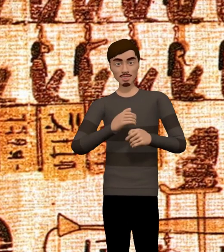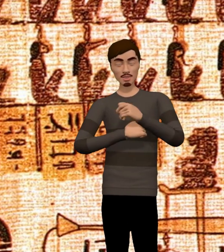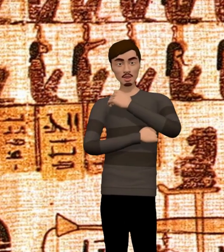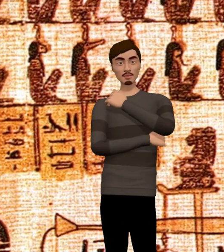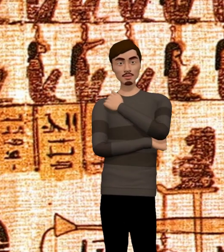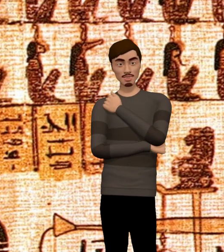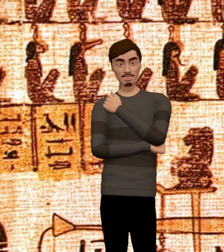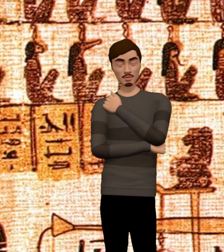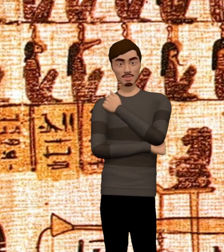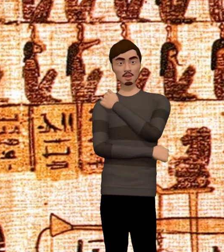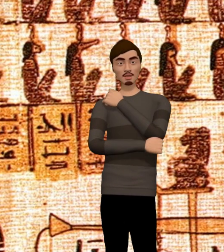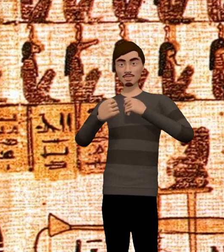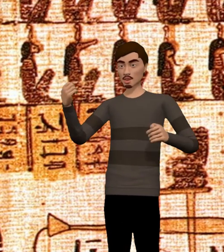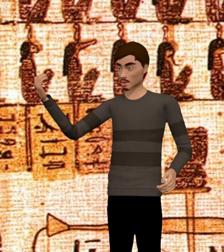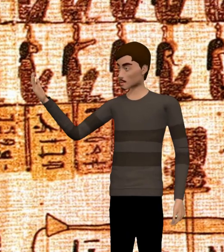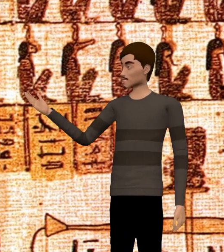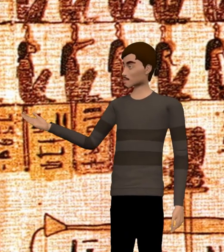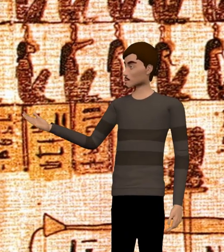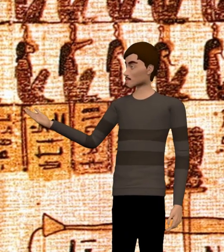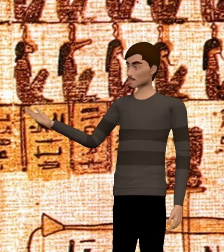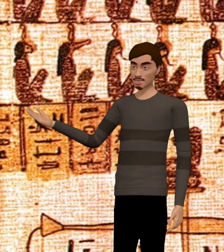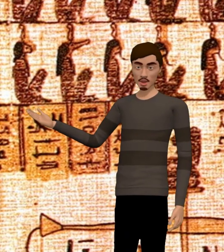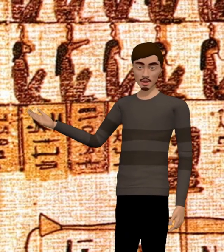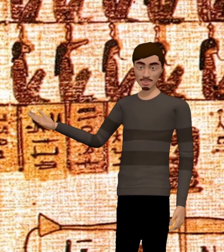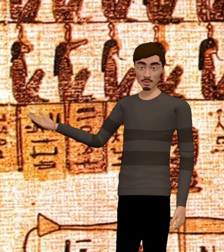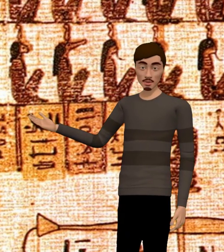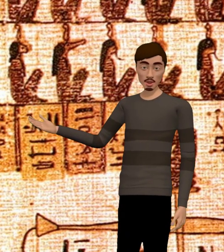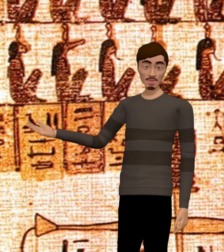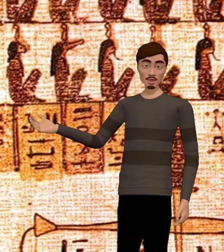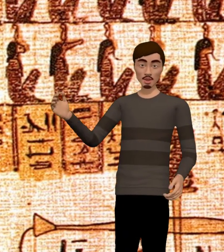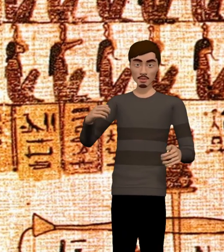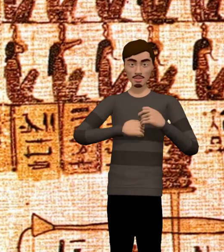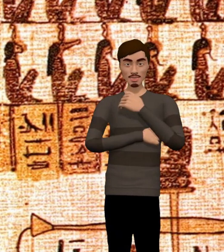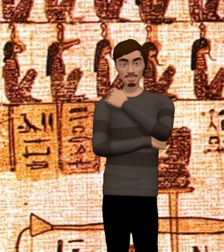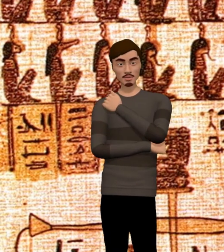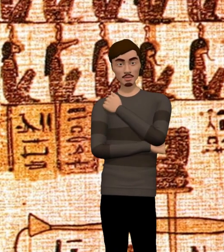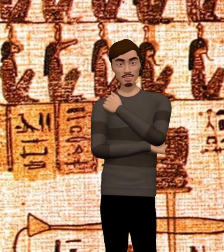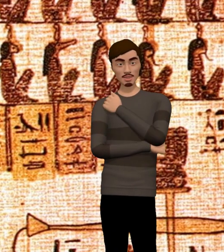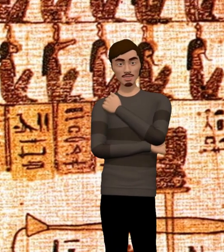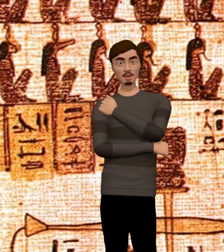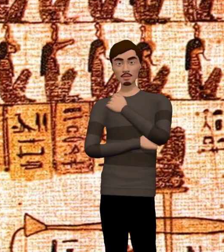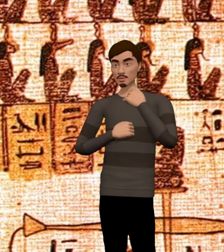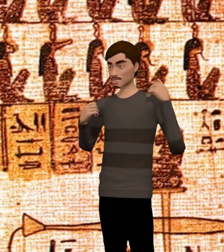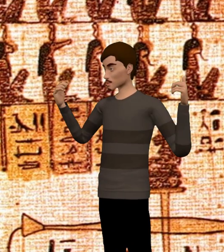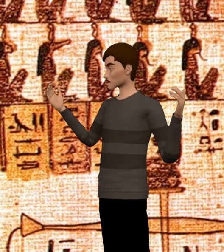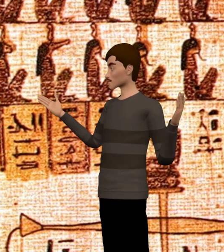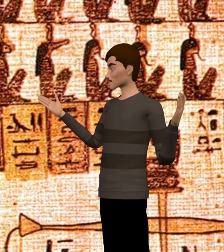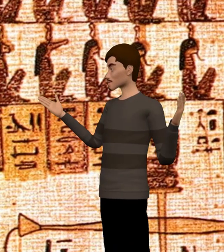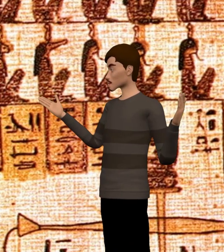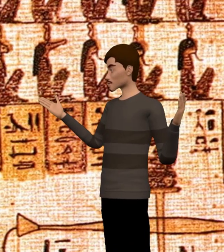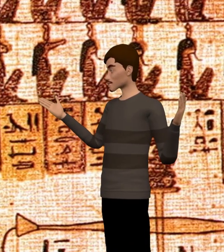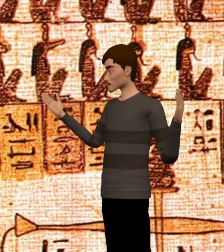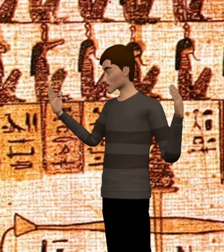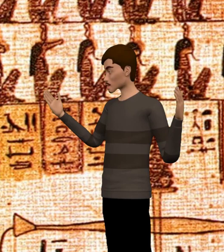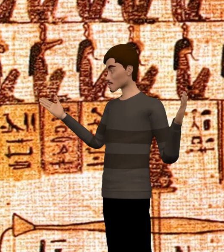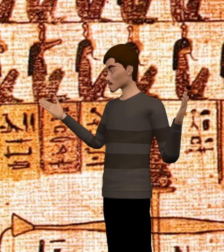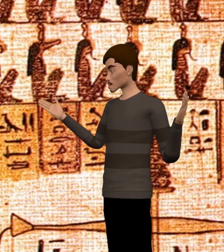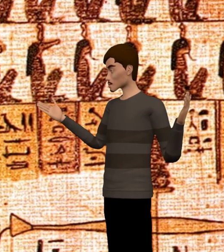from Hermopolis, I did not steal. O shadow eater from Connet. I didn't